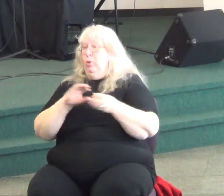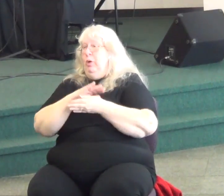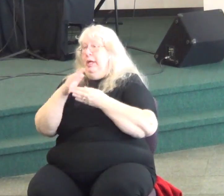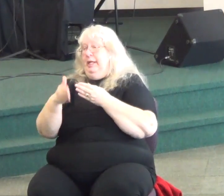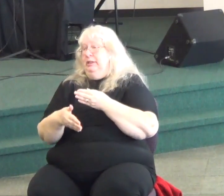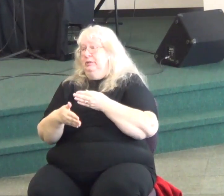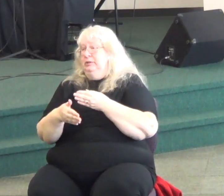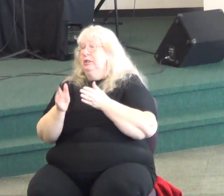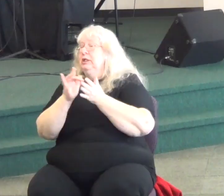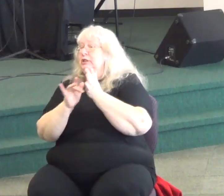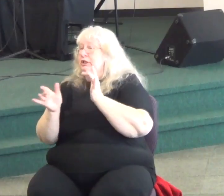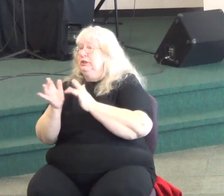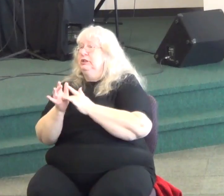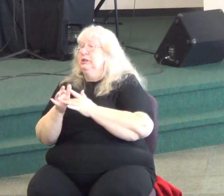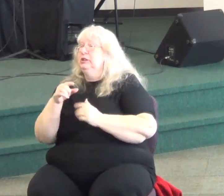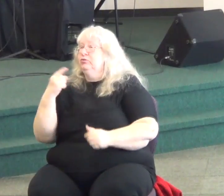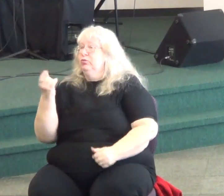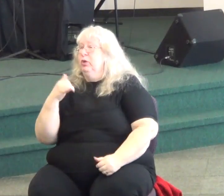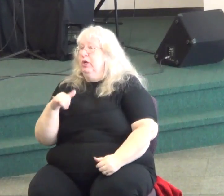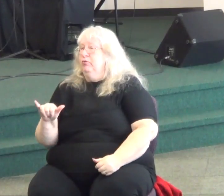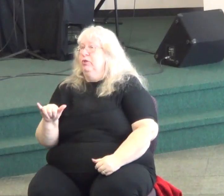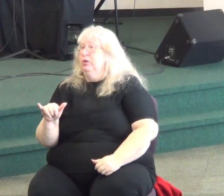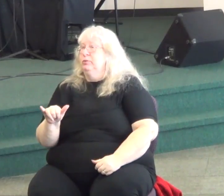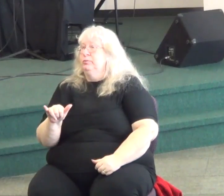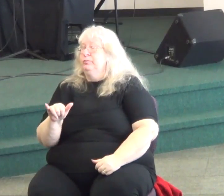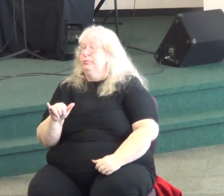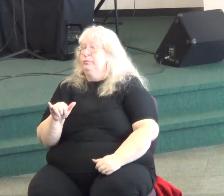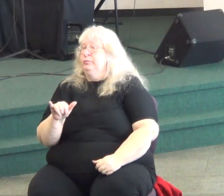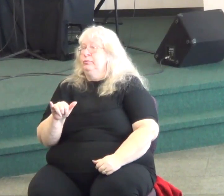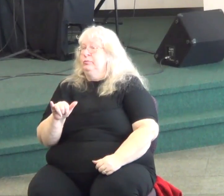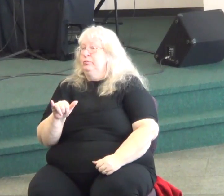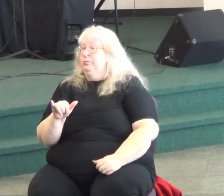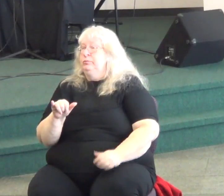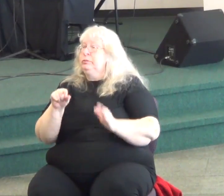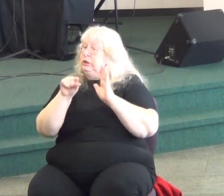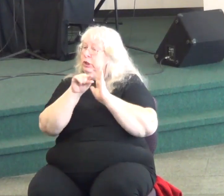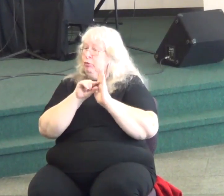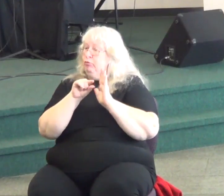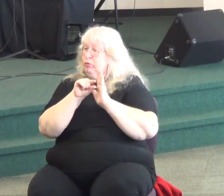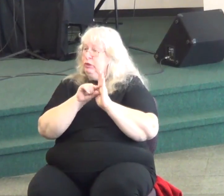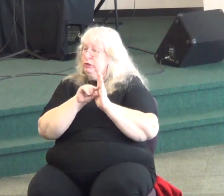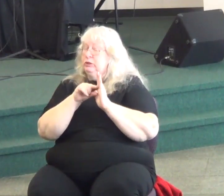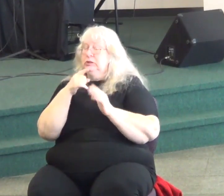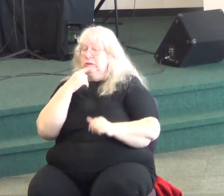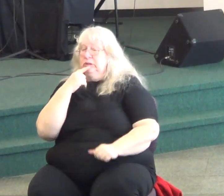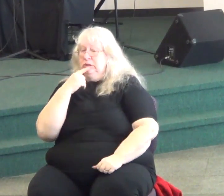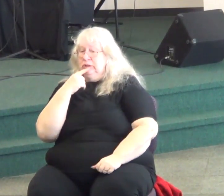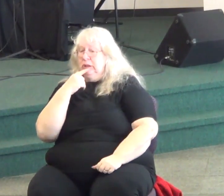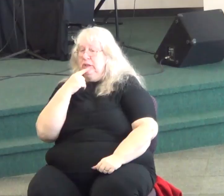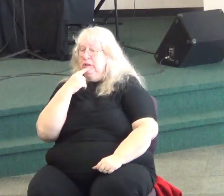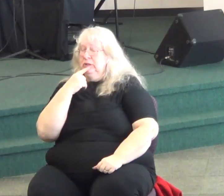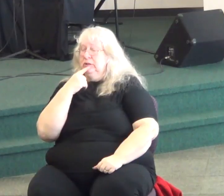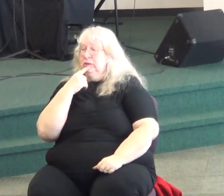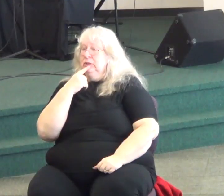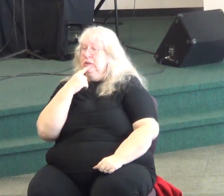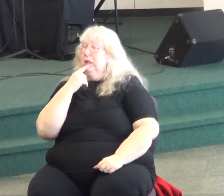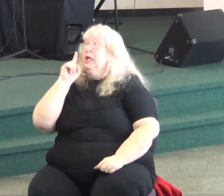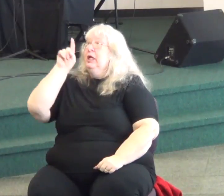Jesus is forever. And the scripture that says he's going to reign over